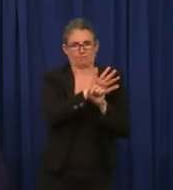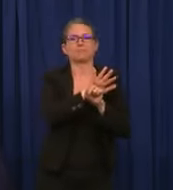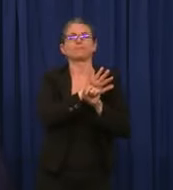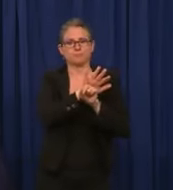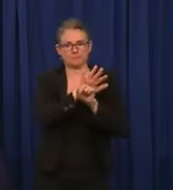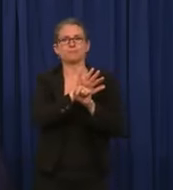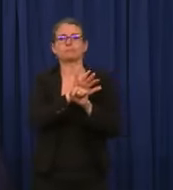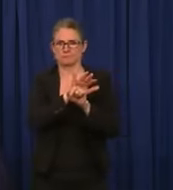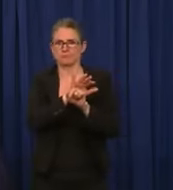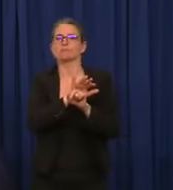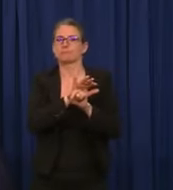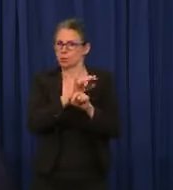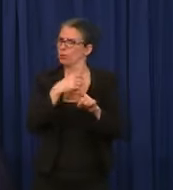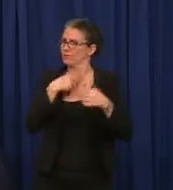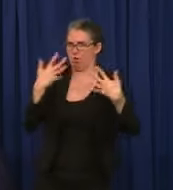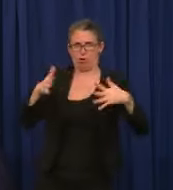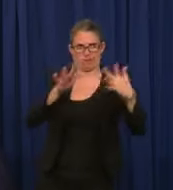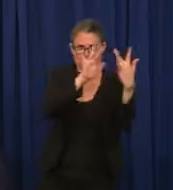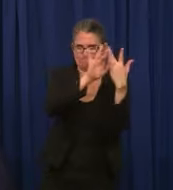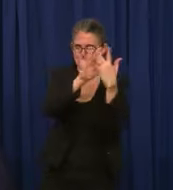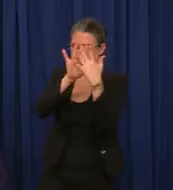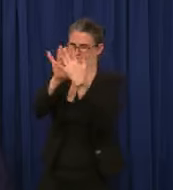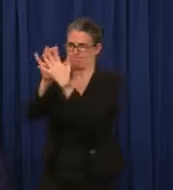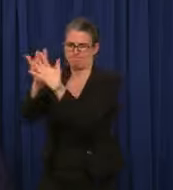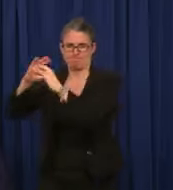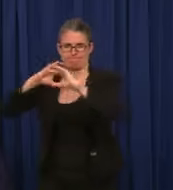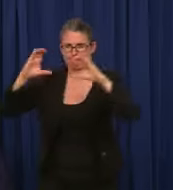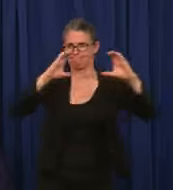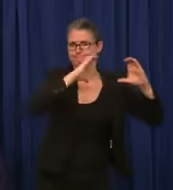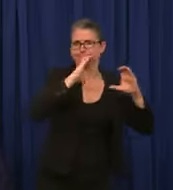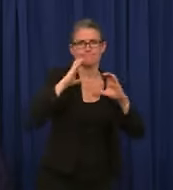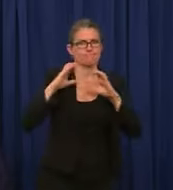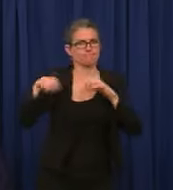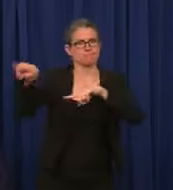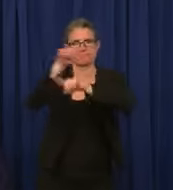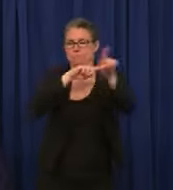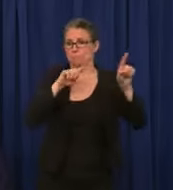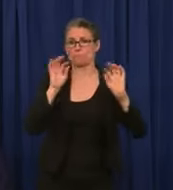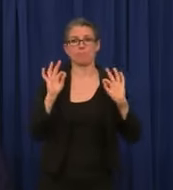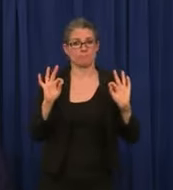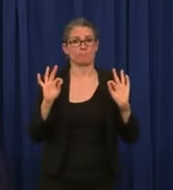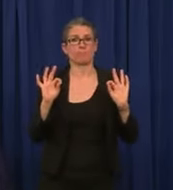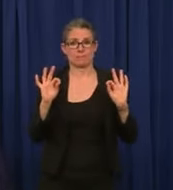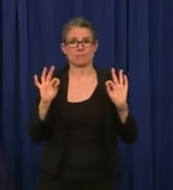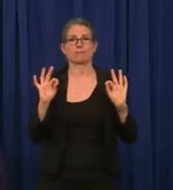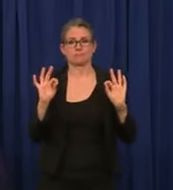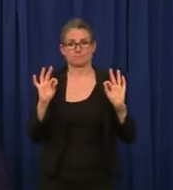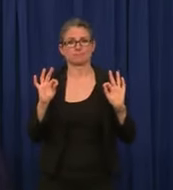us ever since we started this work, and we're doing everything we can to keep them safe.